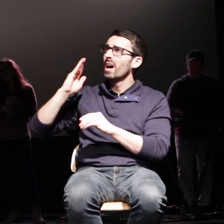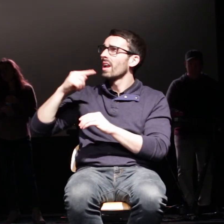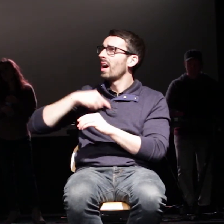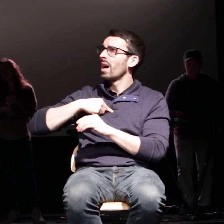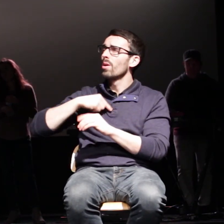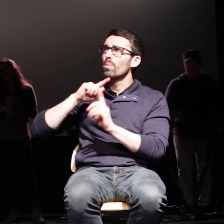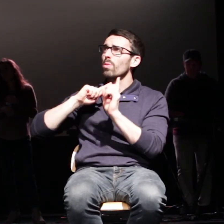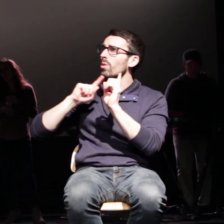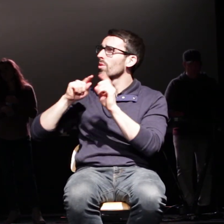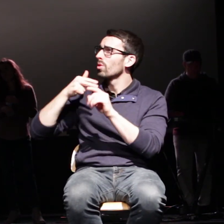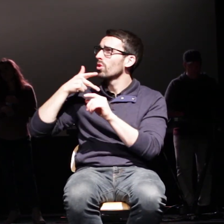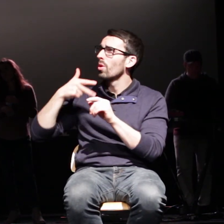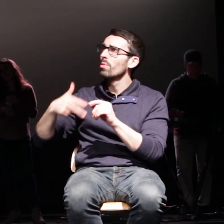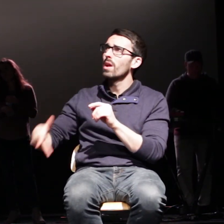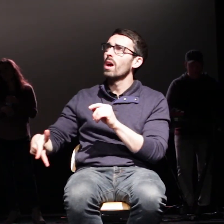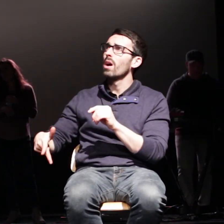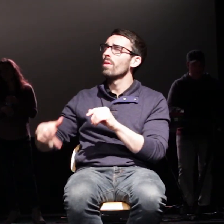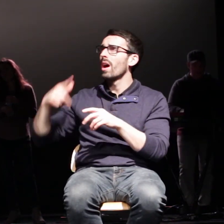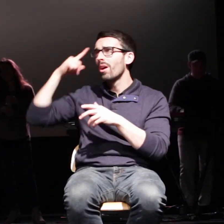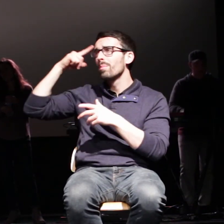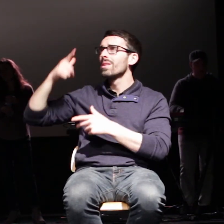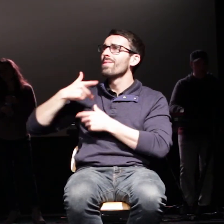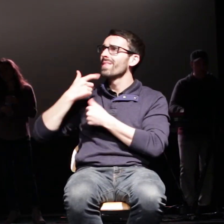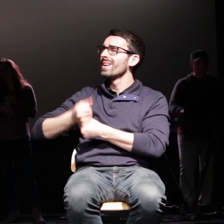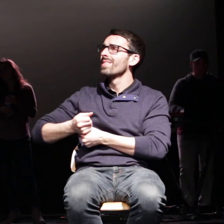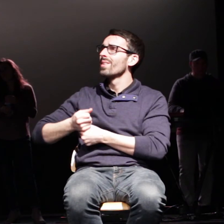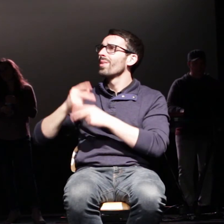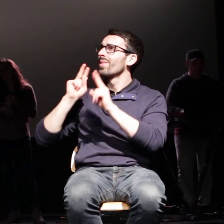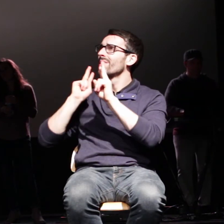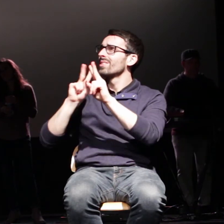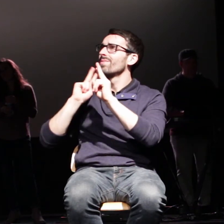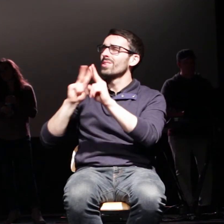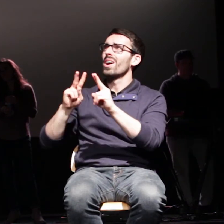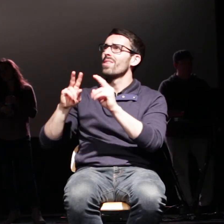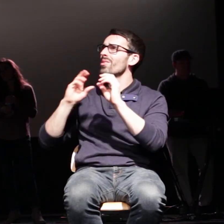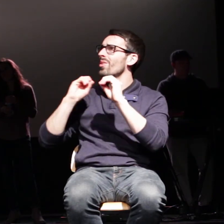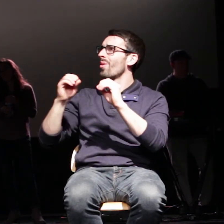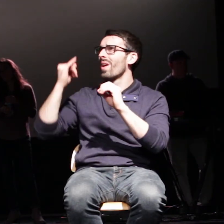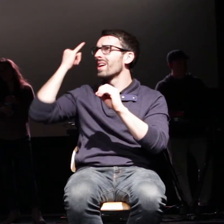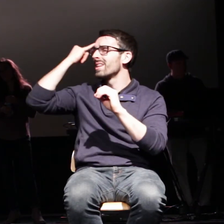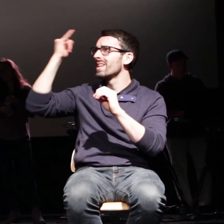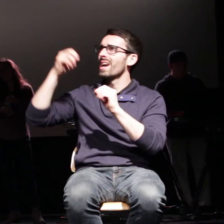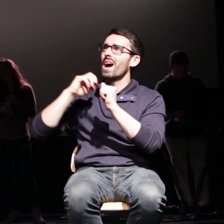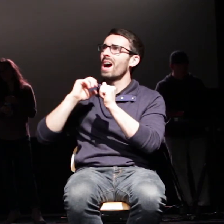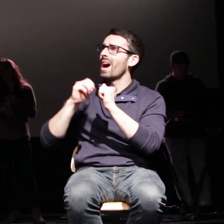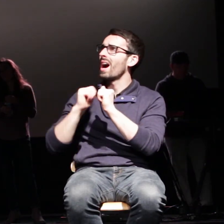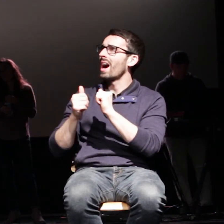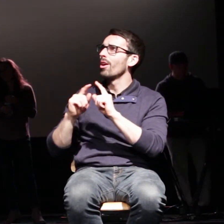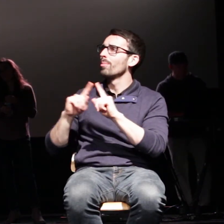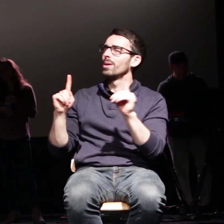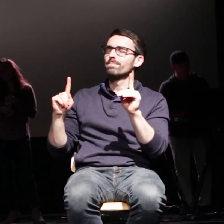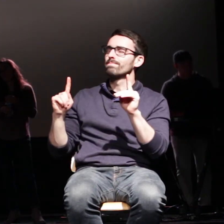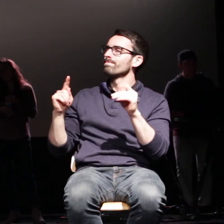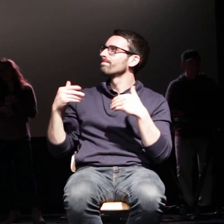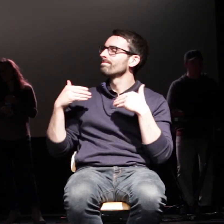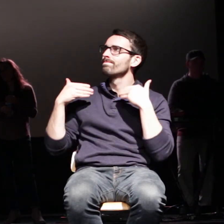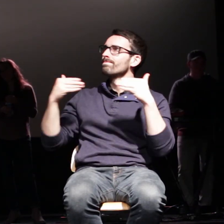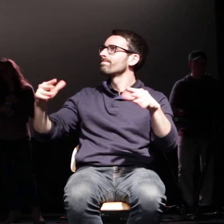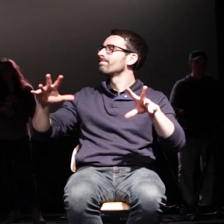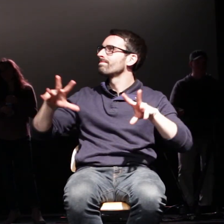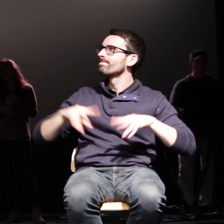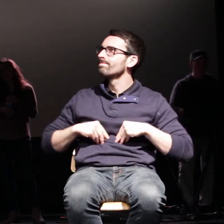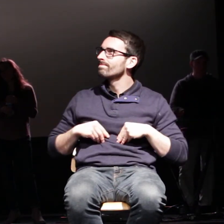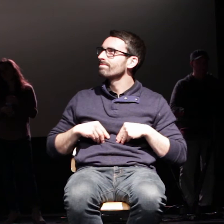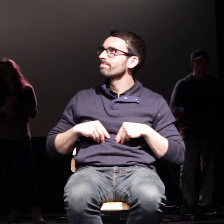go down. I'll be faithful. I'll do this funeral. Have no idea what you're going to do, how you're going to do this. I'll just set all that aside and I'll just go. So I